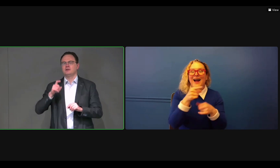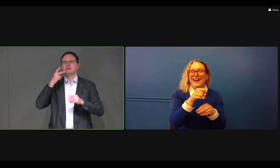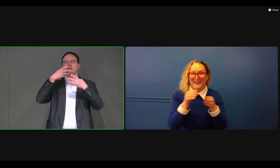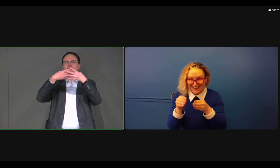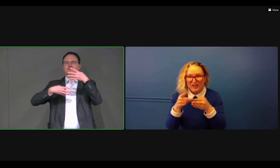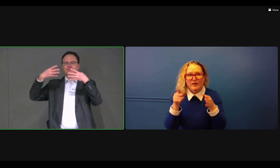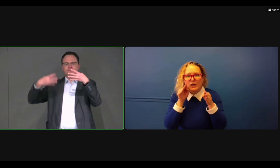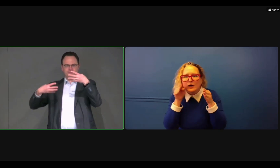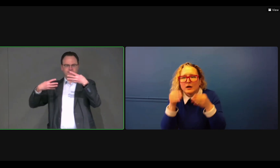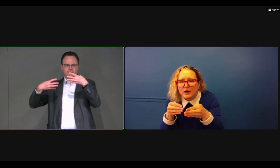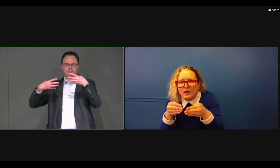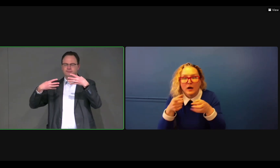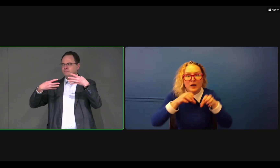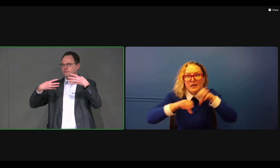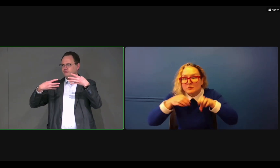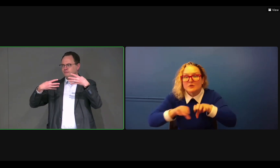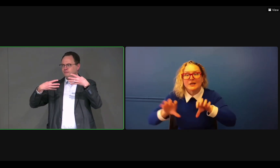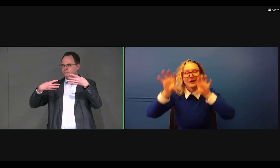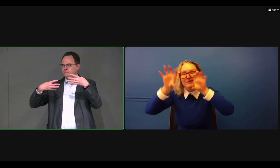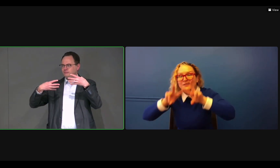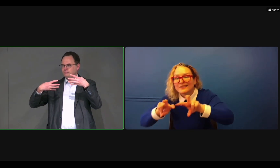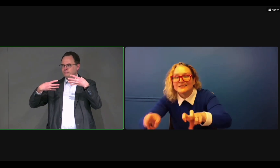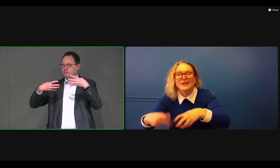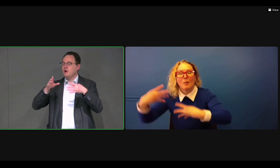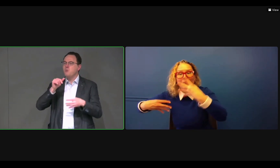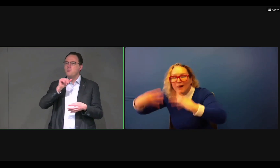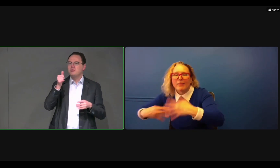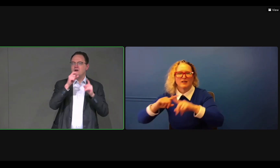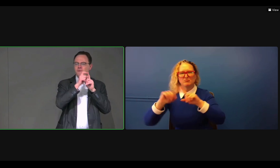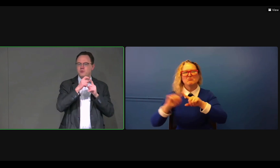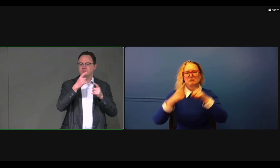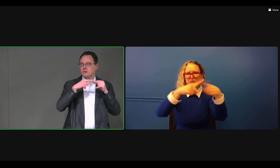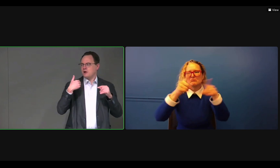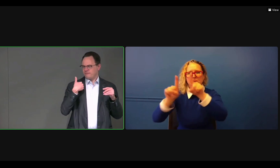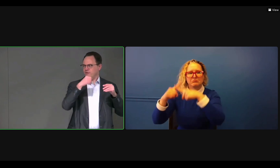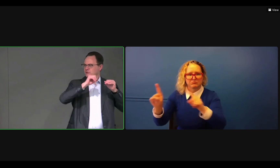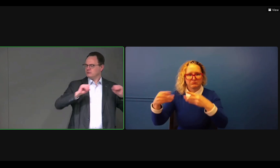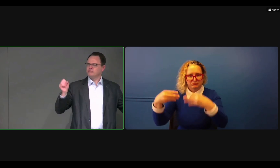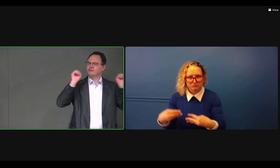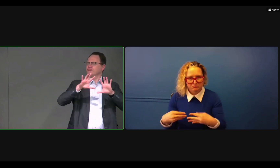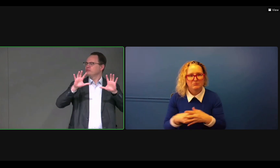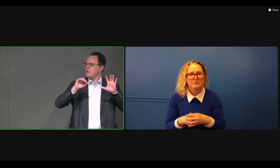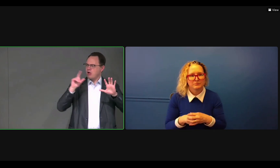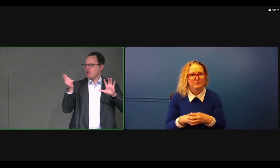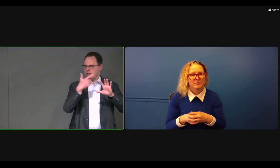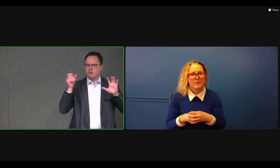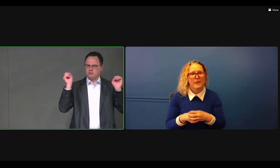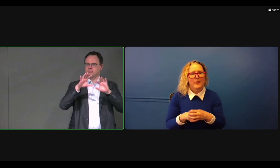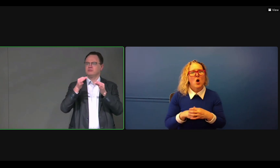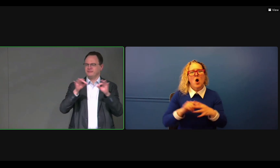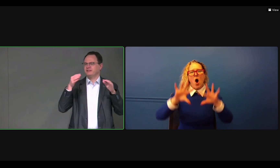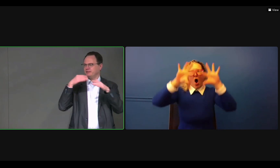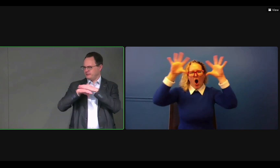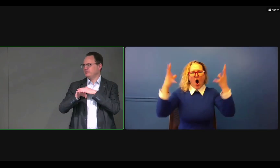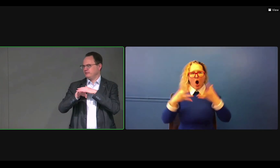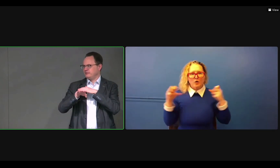And with chemistry, you can specifically click on that to see the list of the periodic elements. The individual signs from both of